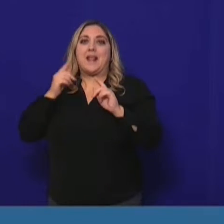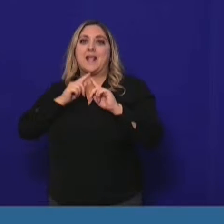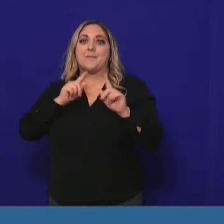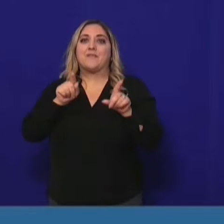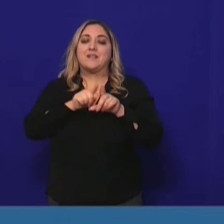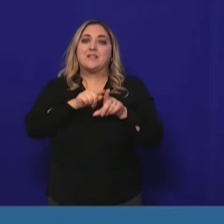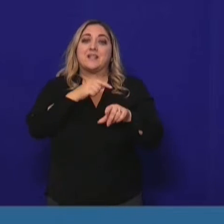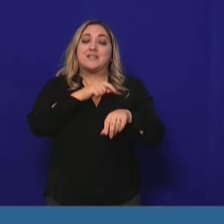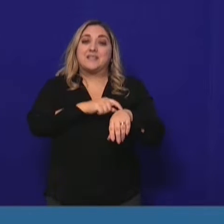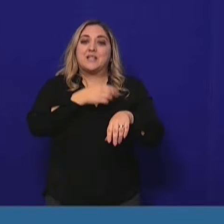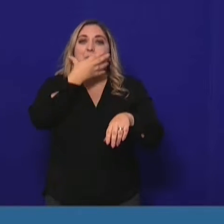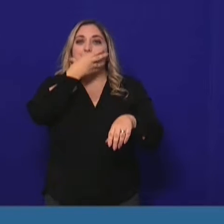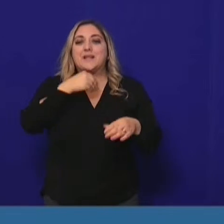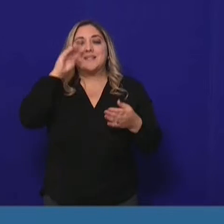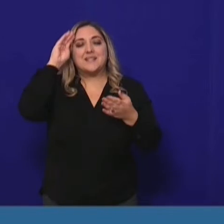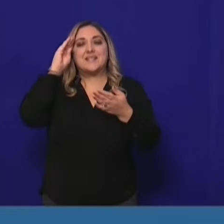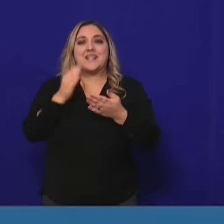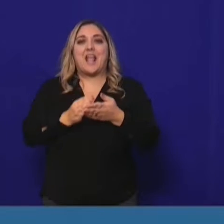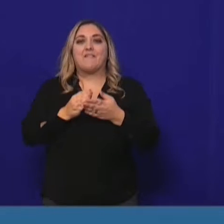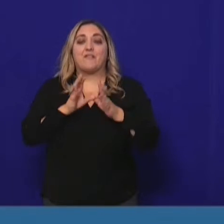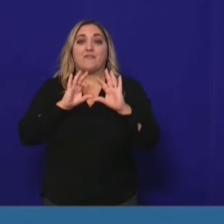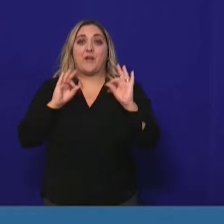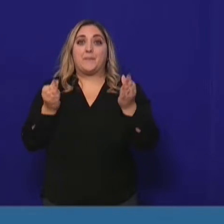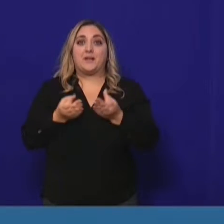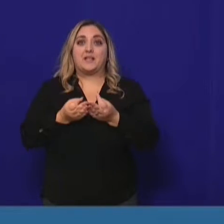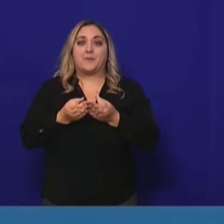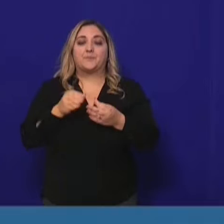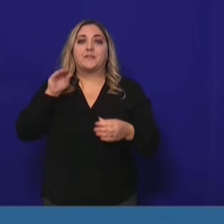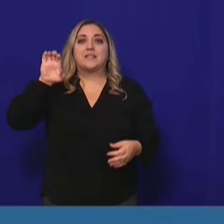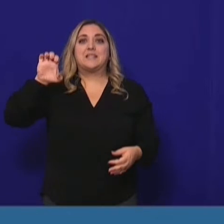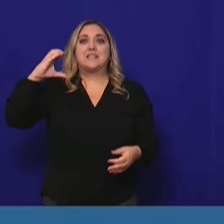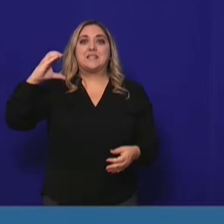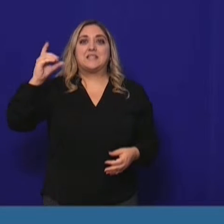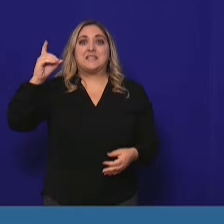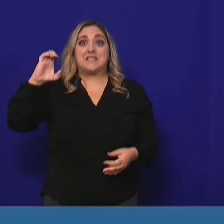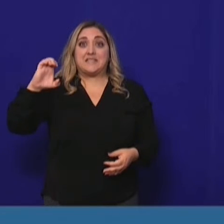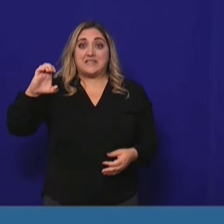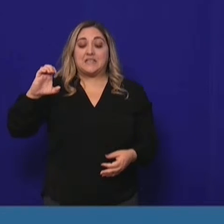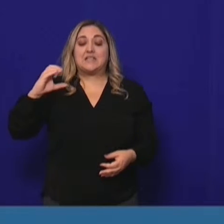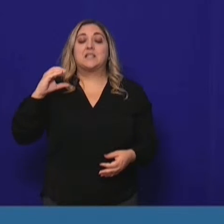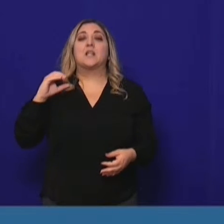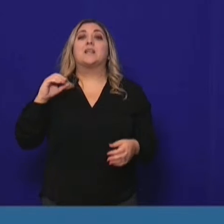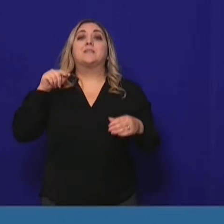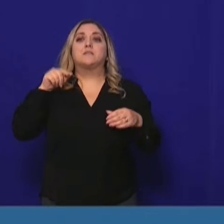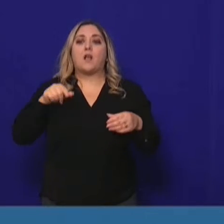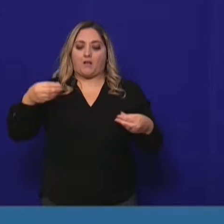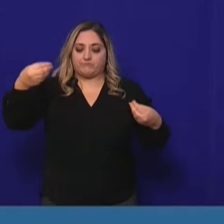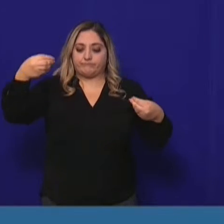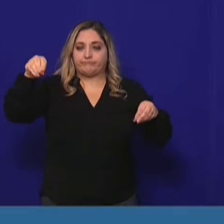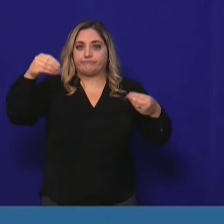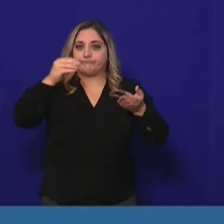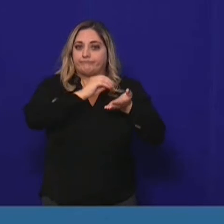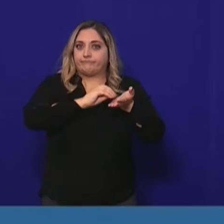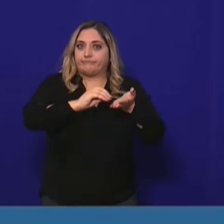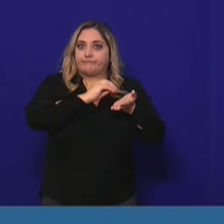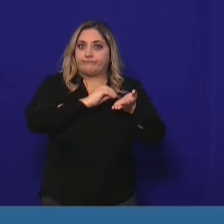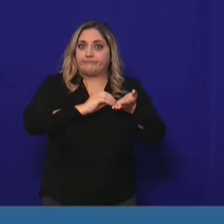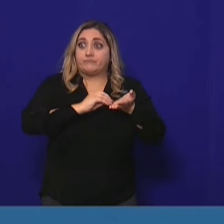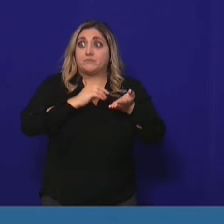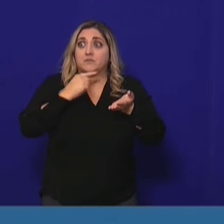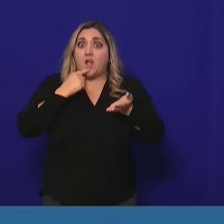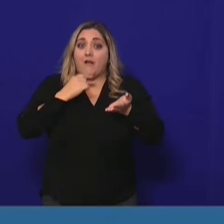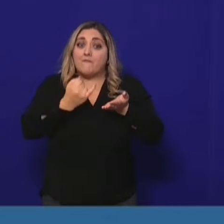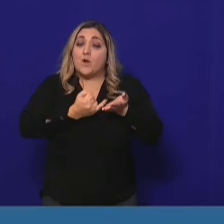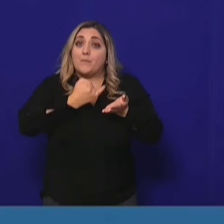oħra, però miliet li aħna proteġejna l dawk li jiġu minna. L-ECDC għadha kemm ħarġet dokument fuq x'jista'